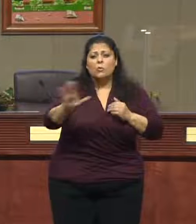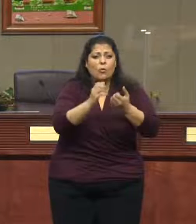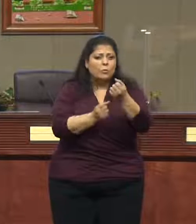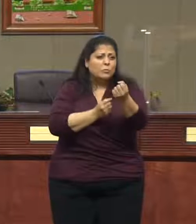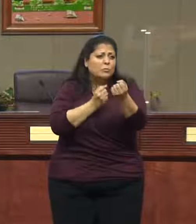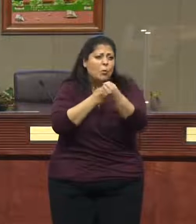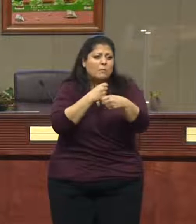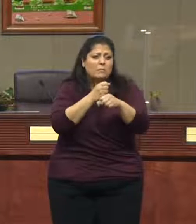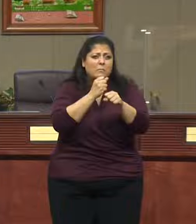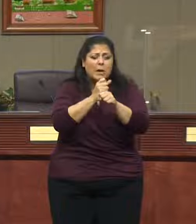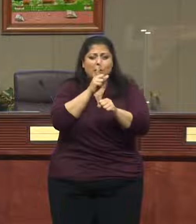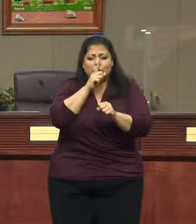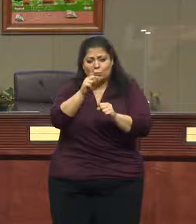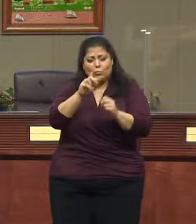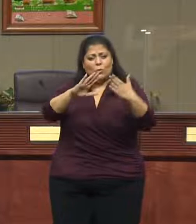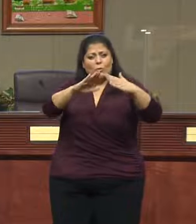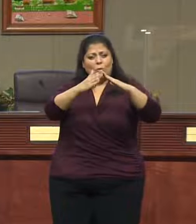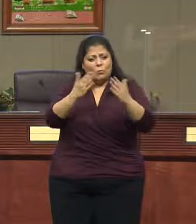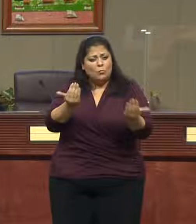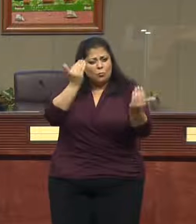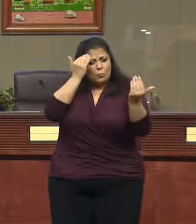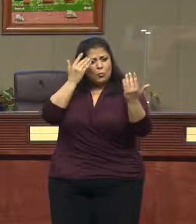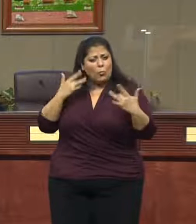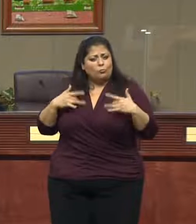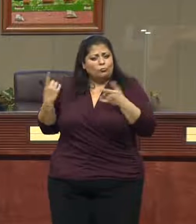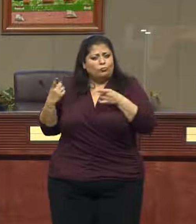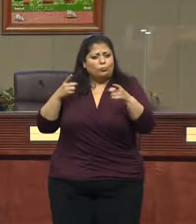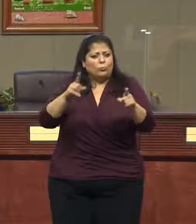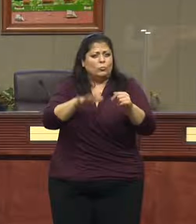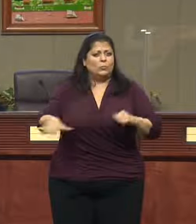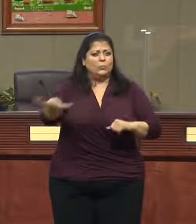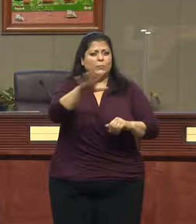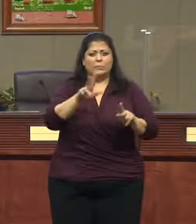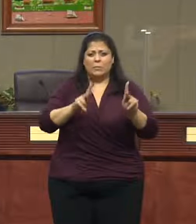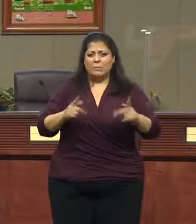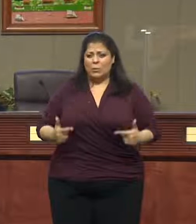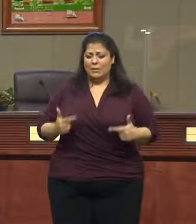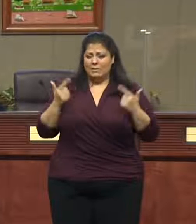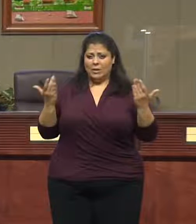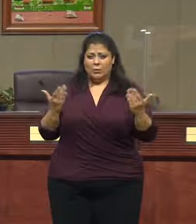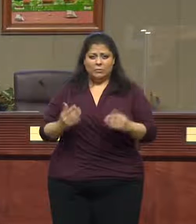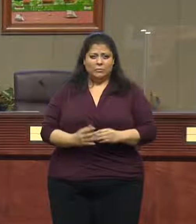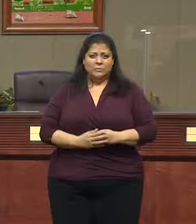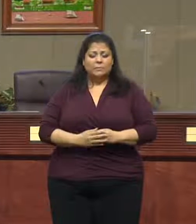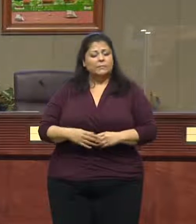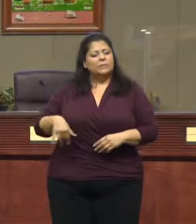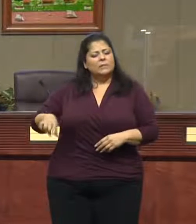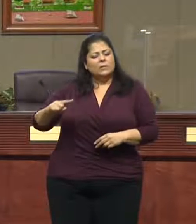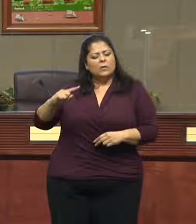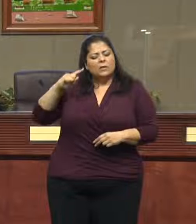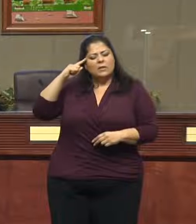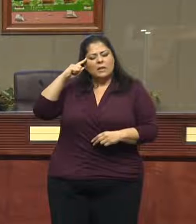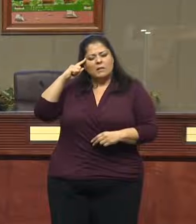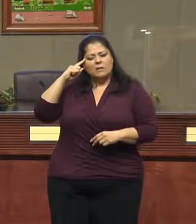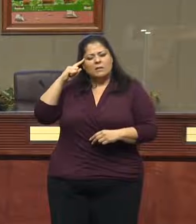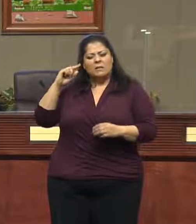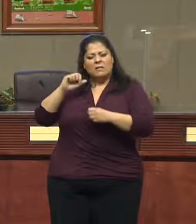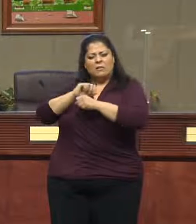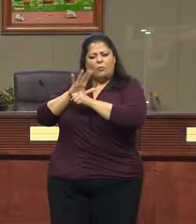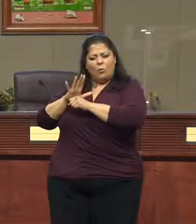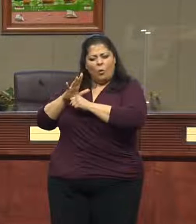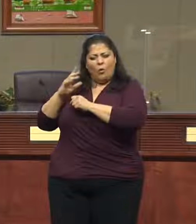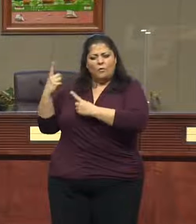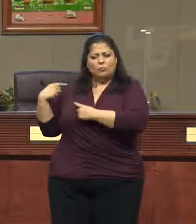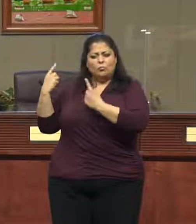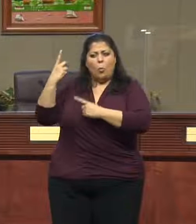programs, and now the vaccine to our residents. As we think about a year of living with the virus, it's also a good